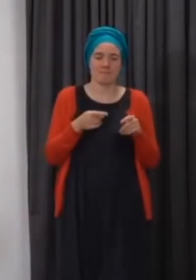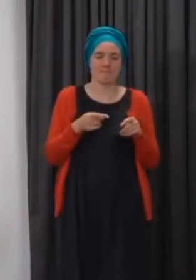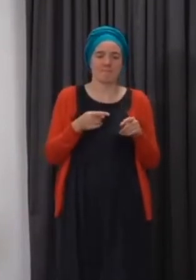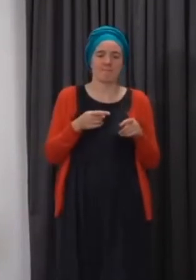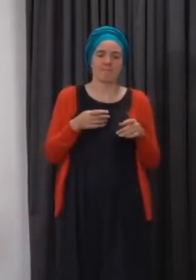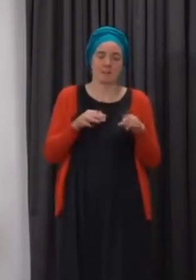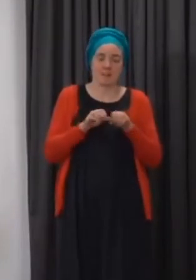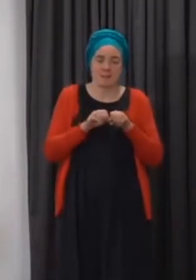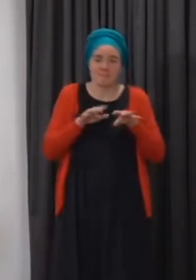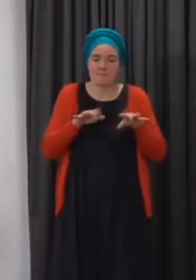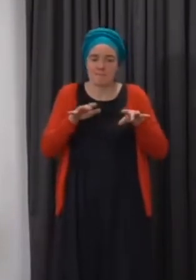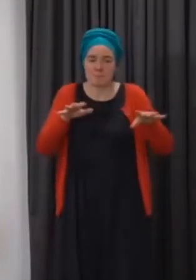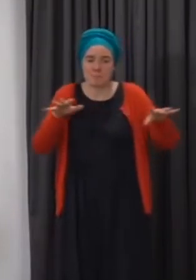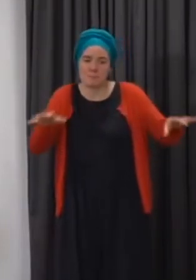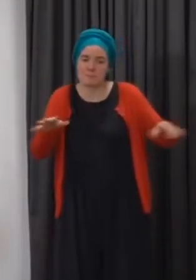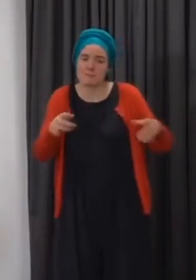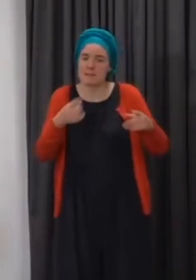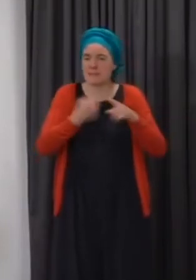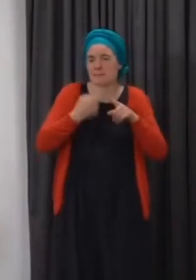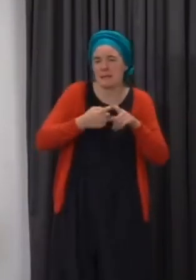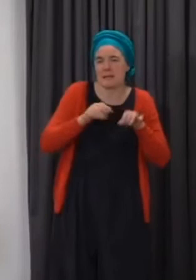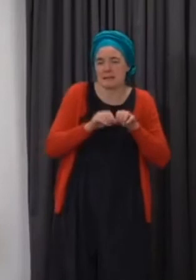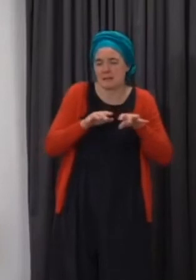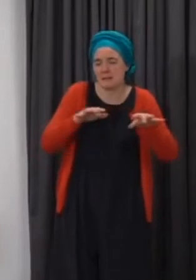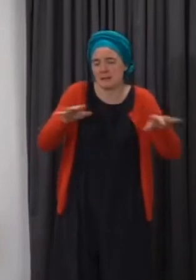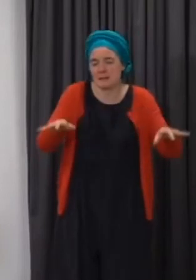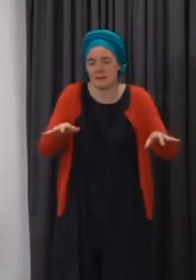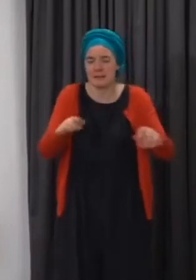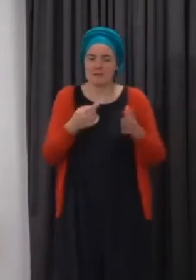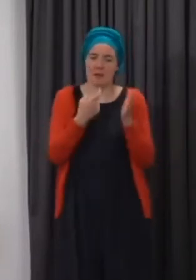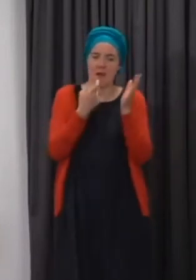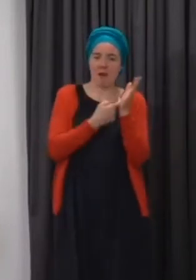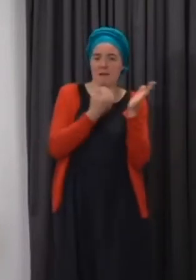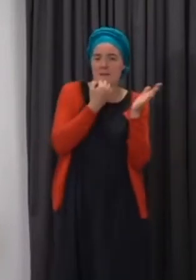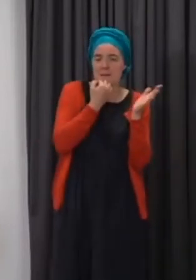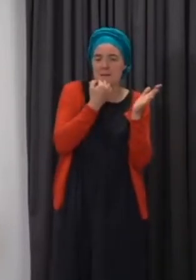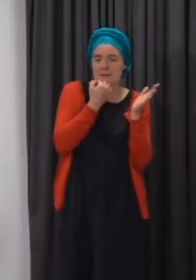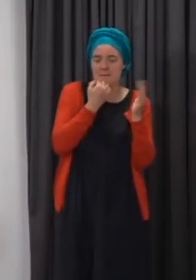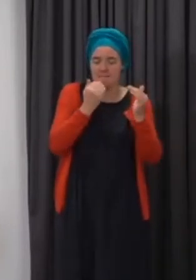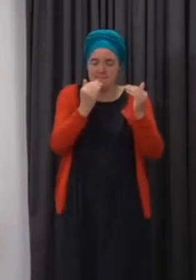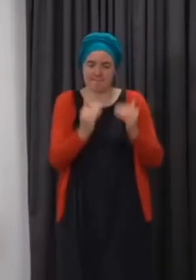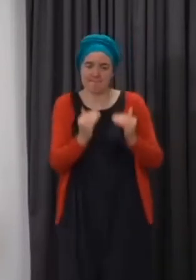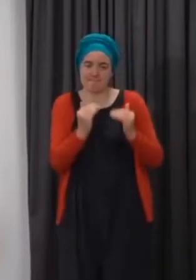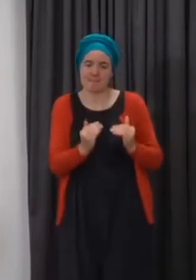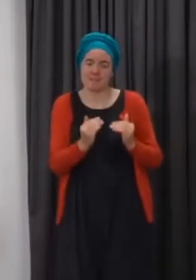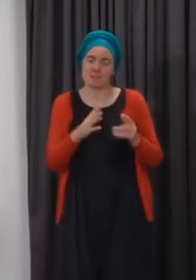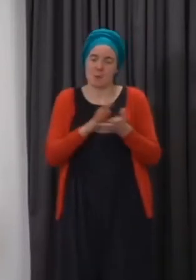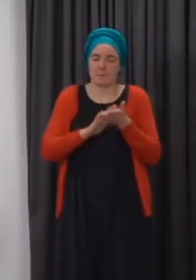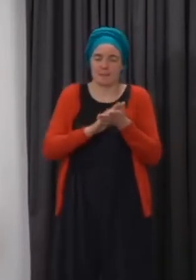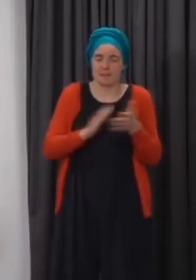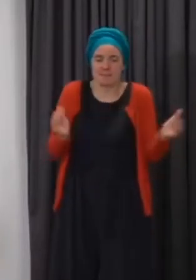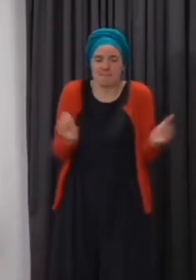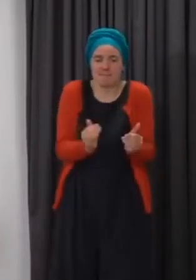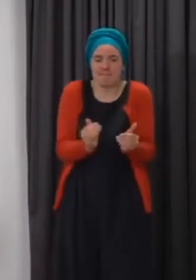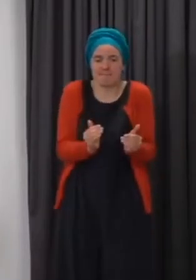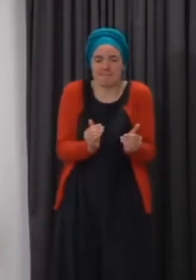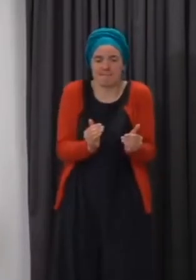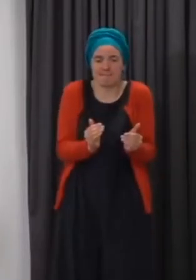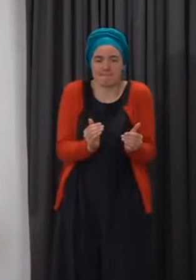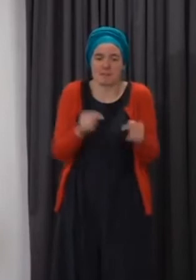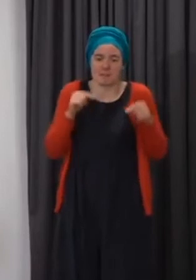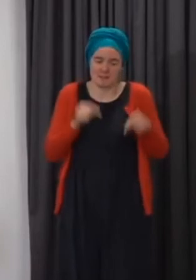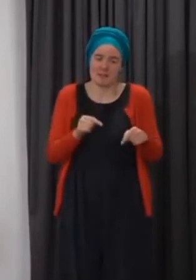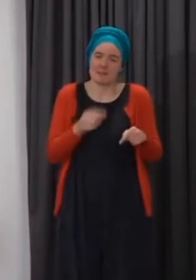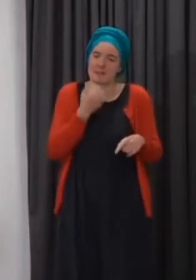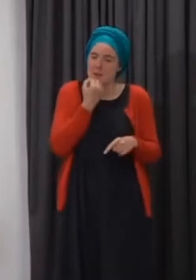as possible. But we are also very focused on making sure that we track other measures, and for me that means making sure that we don't see an increase